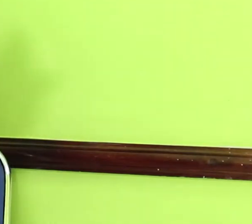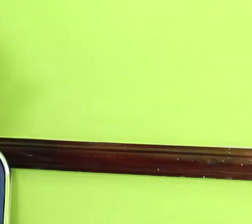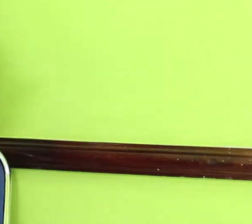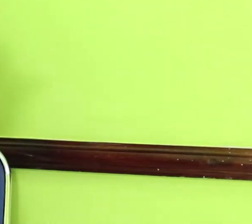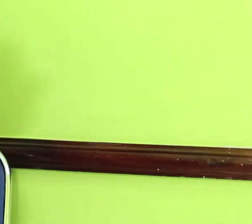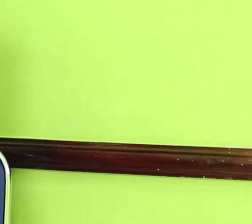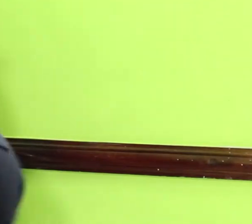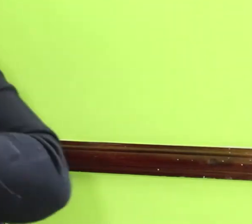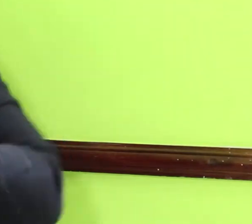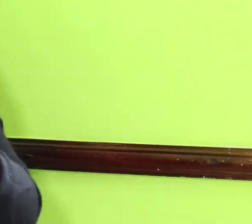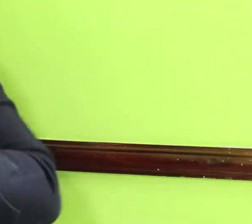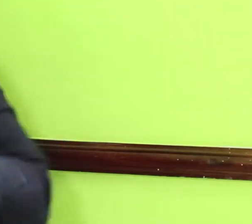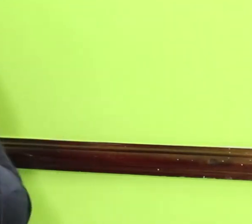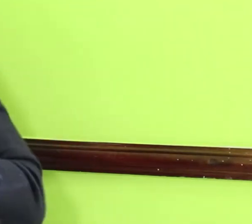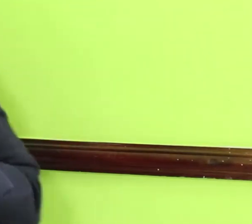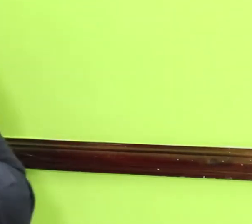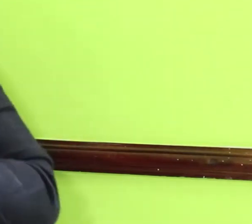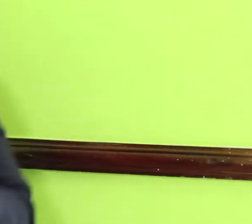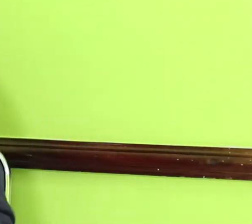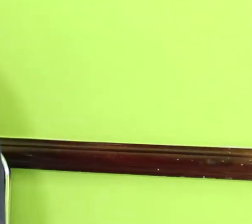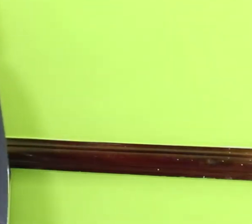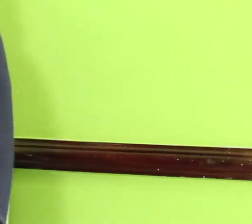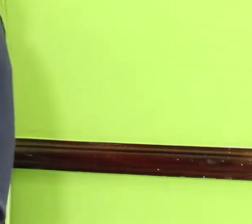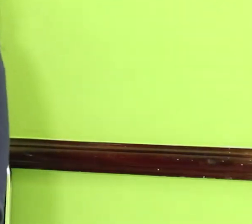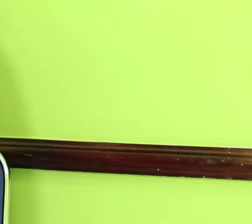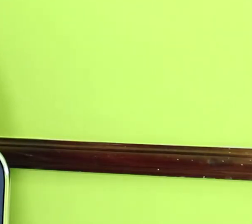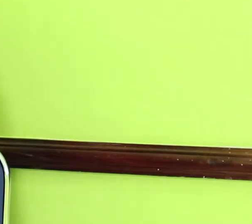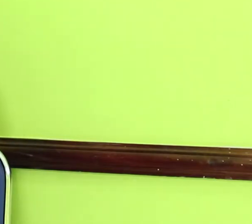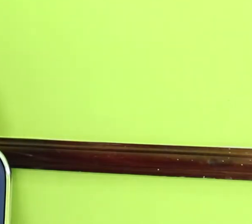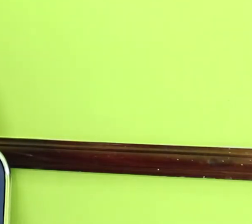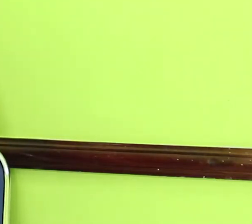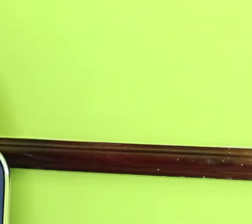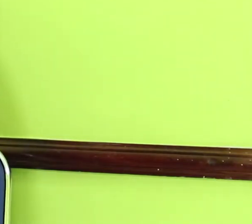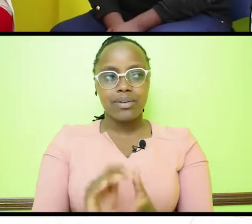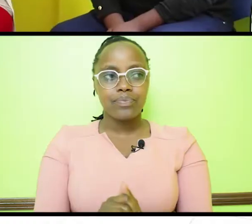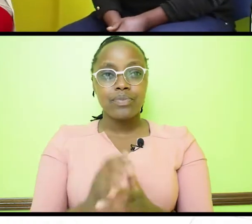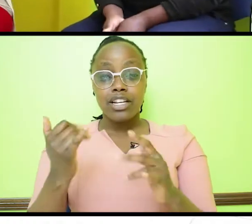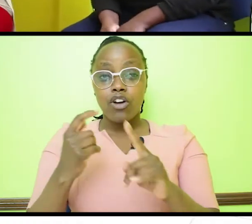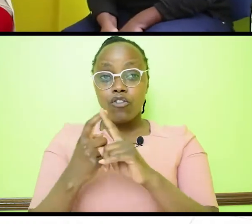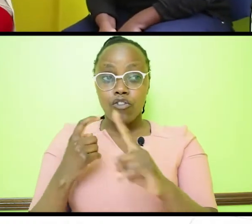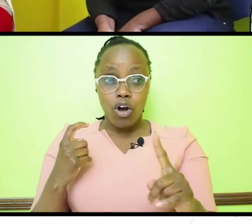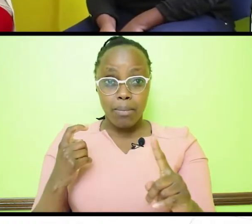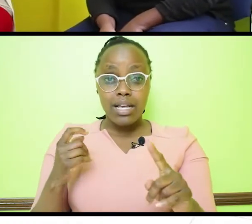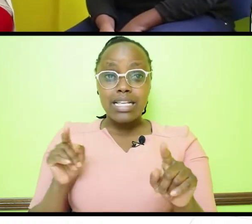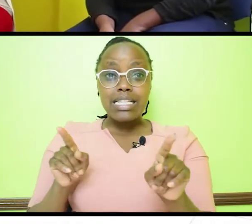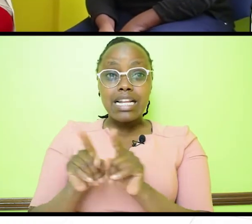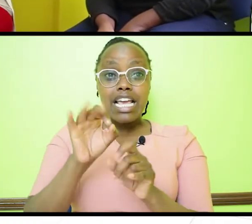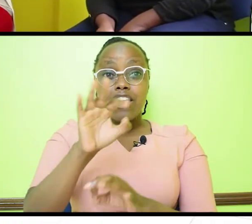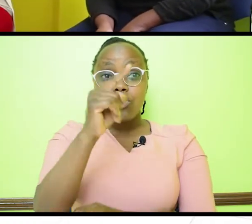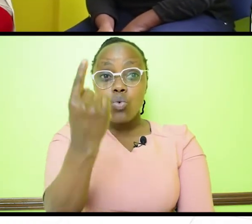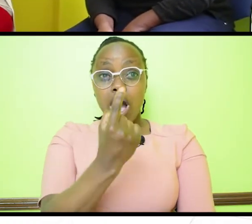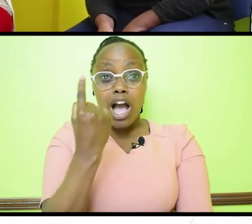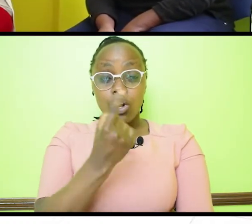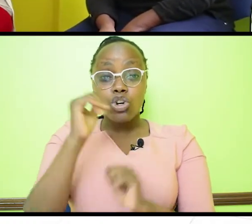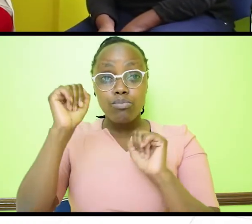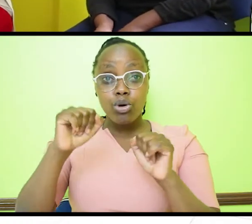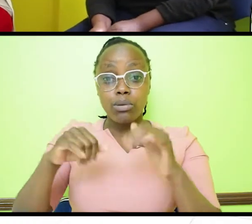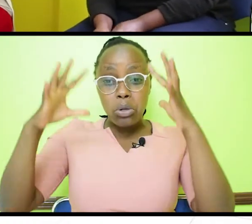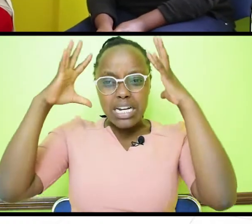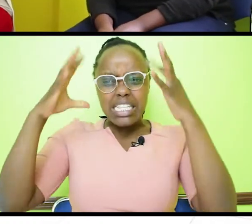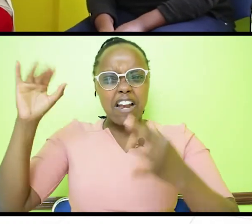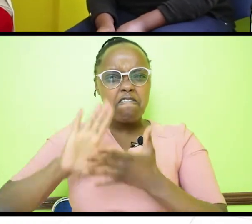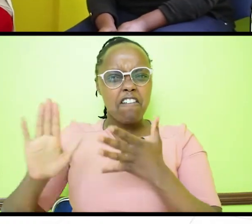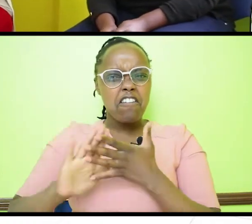patient and give birth to the baby, and I was happy. Wow. Yeah. So from her, if you were alone, you would have made